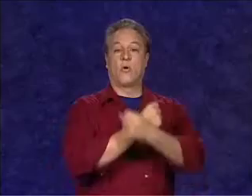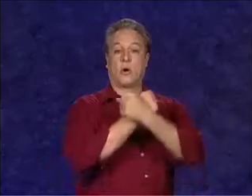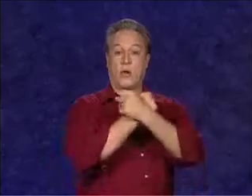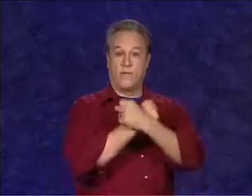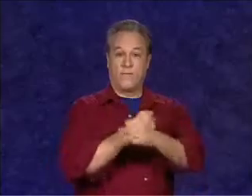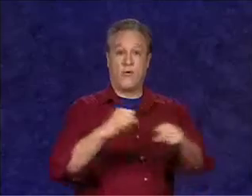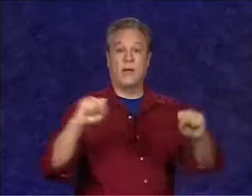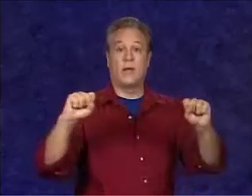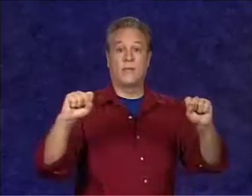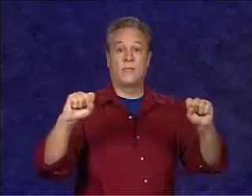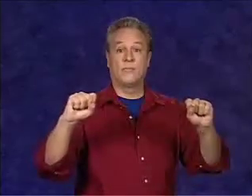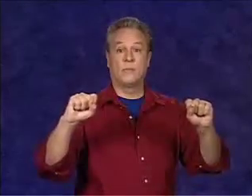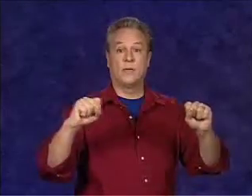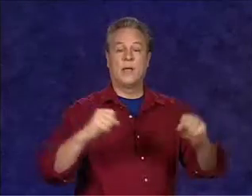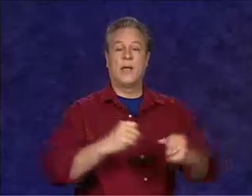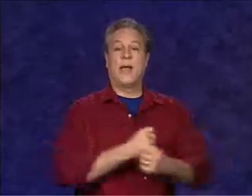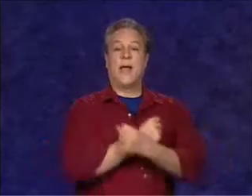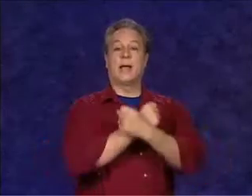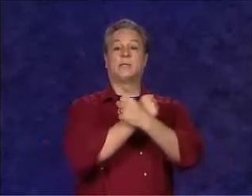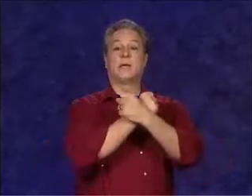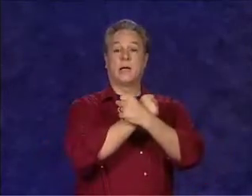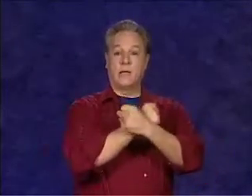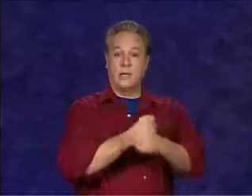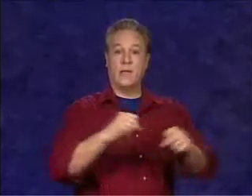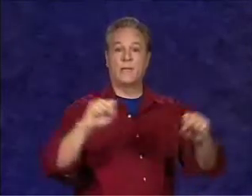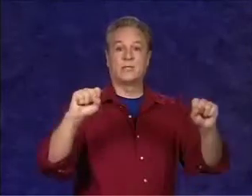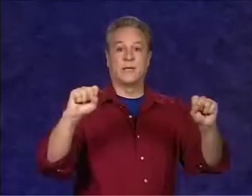for freedom and liberty.